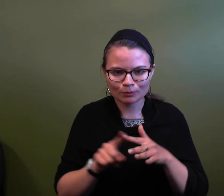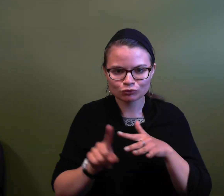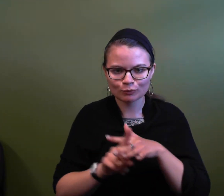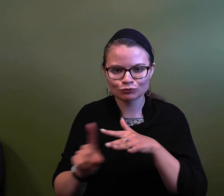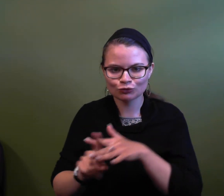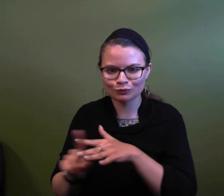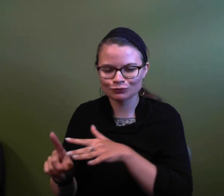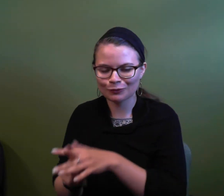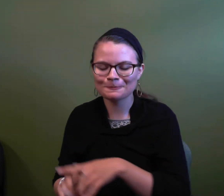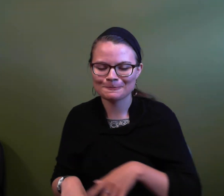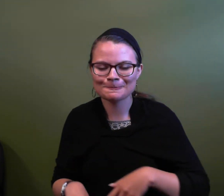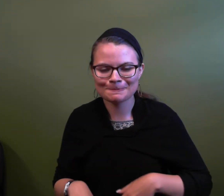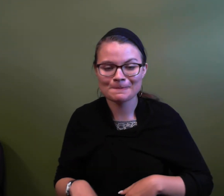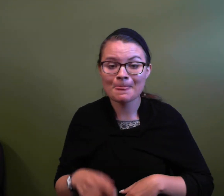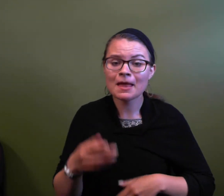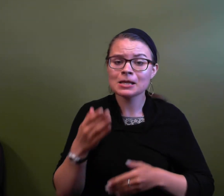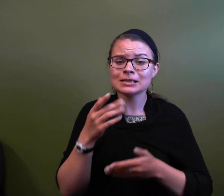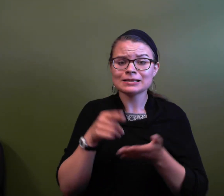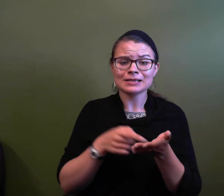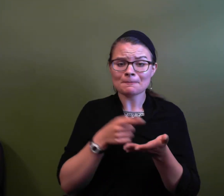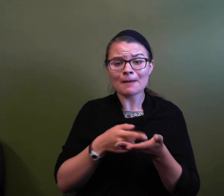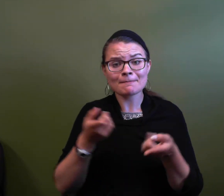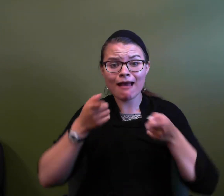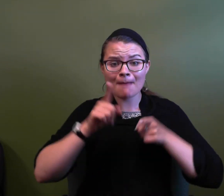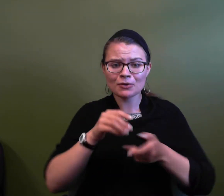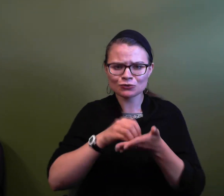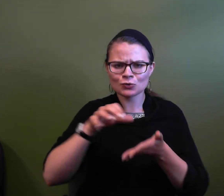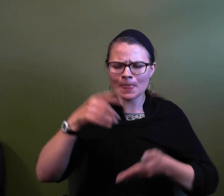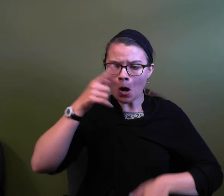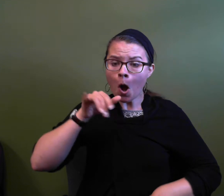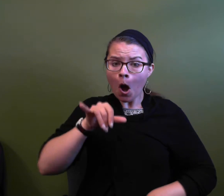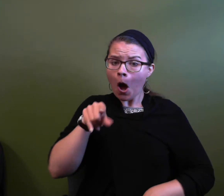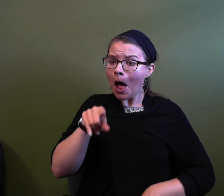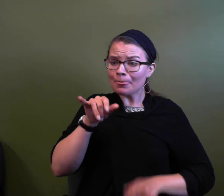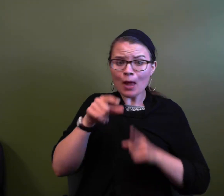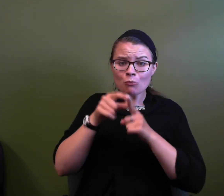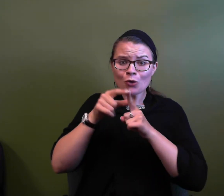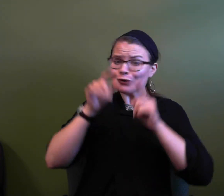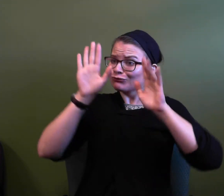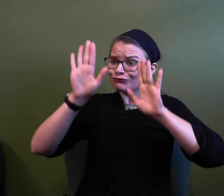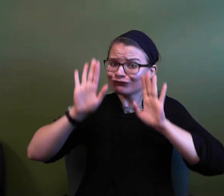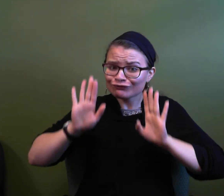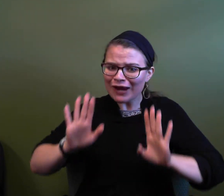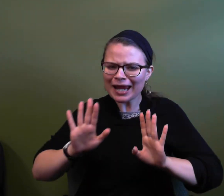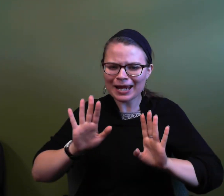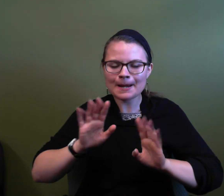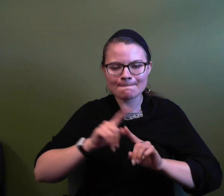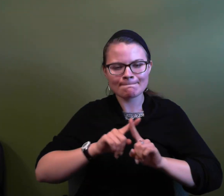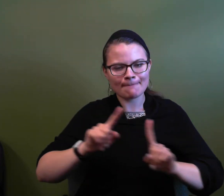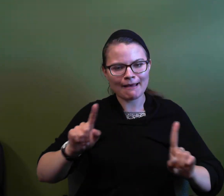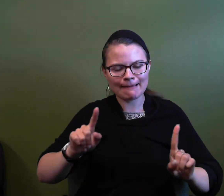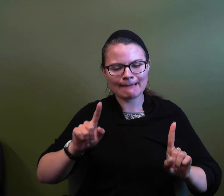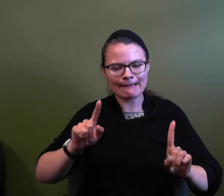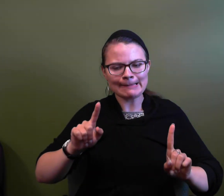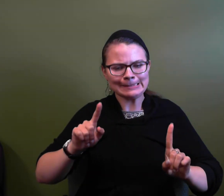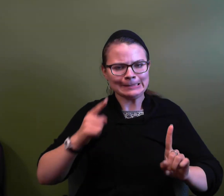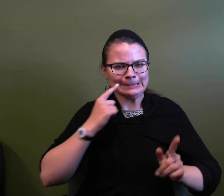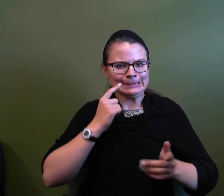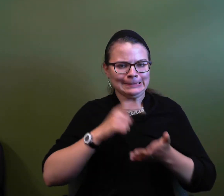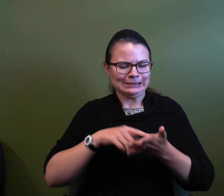word, they think it's a great word, but there is a little bit of a difference in meaning. So you need to be really comfortable with